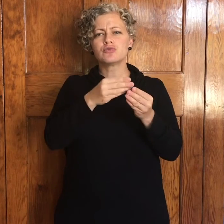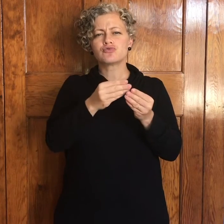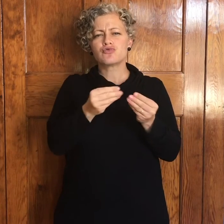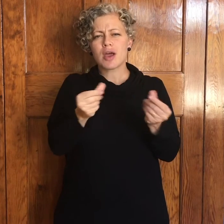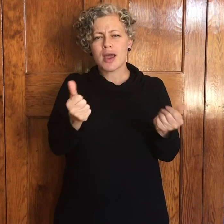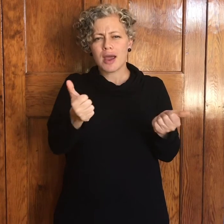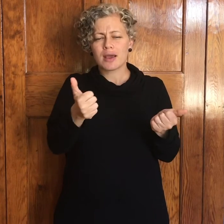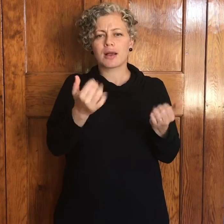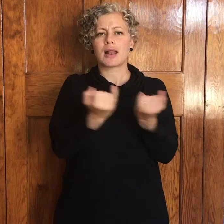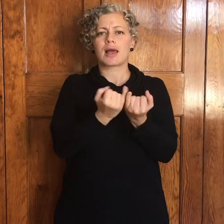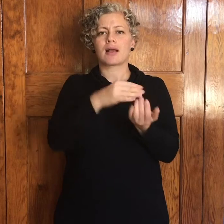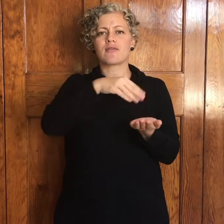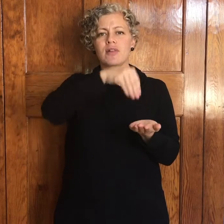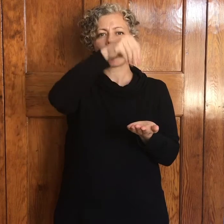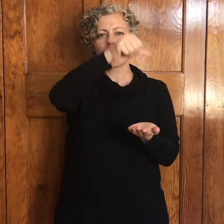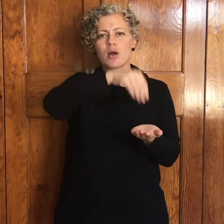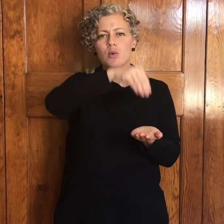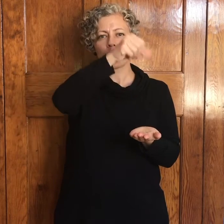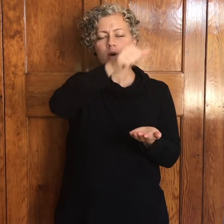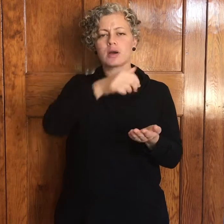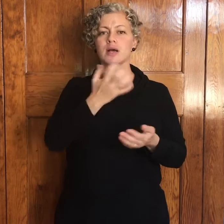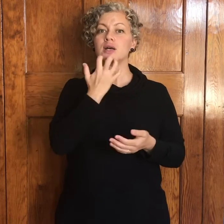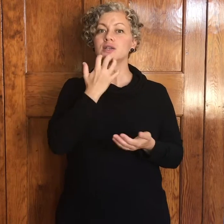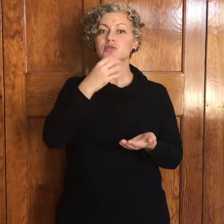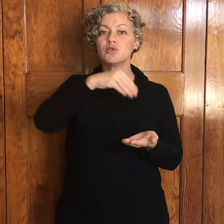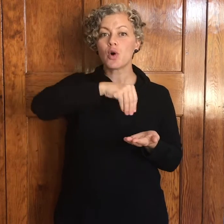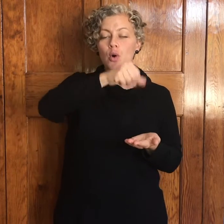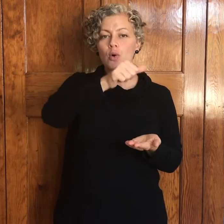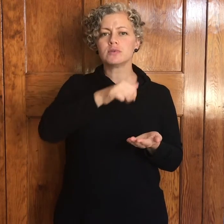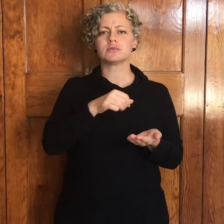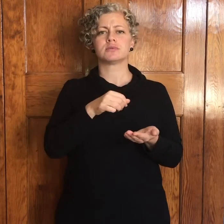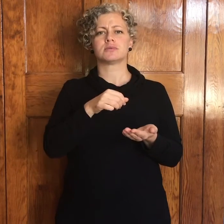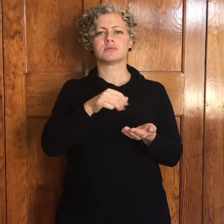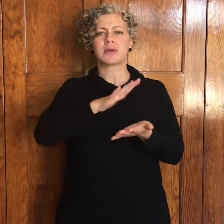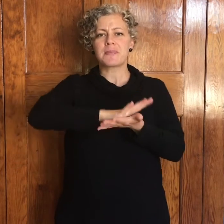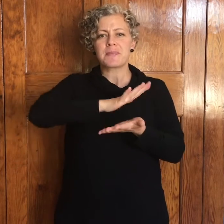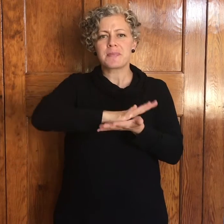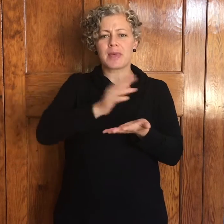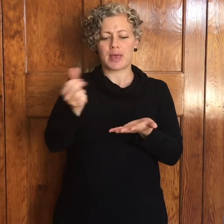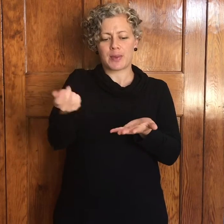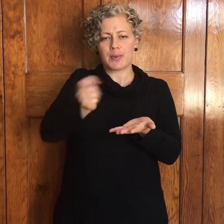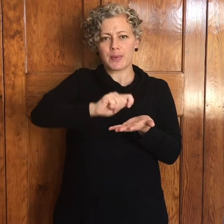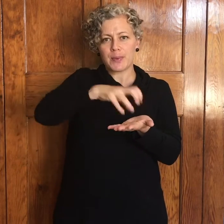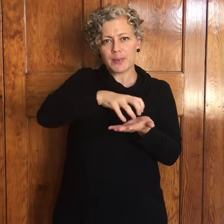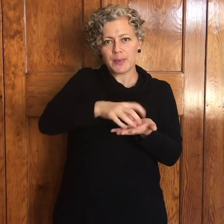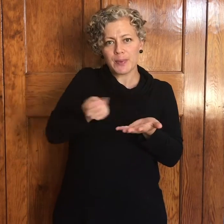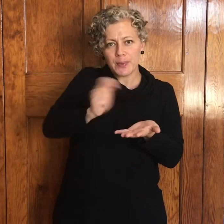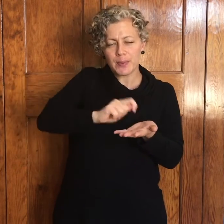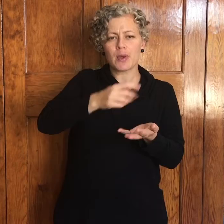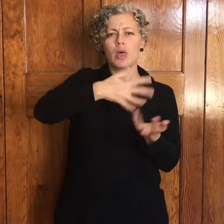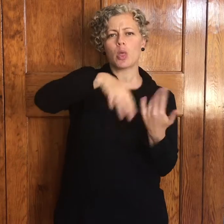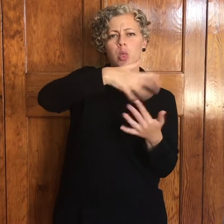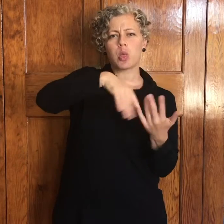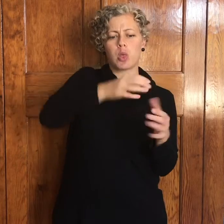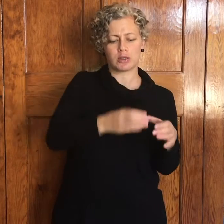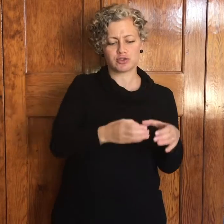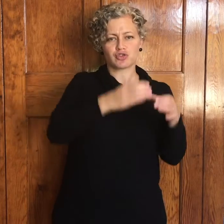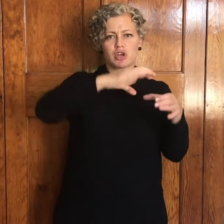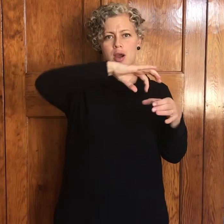sugar, salt, baking powder together in a jar. Gift with a beer or can